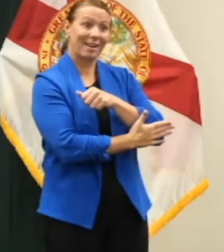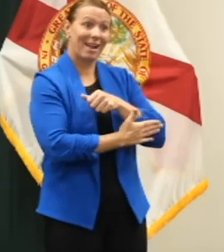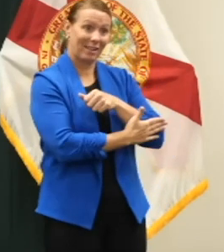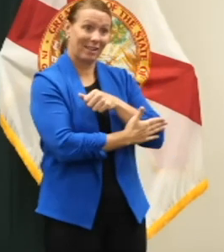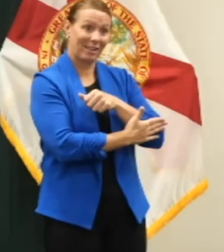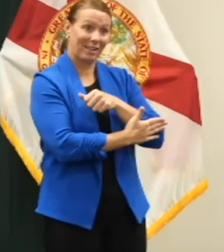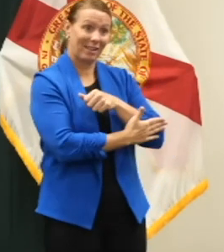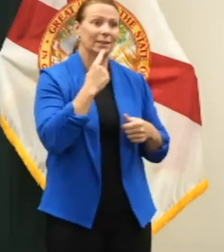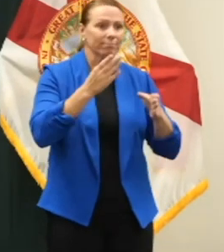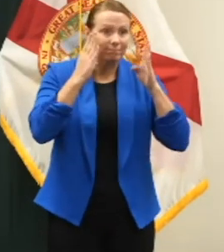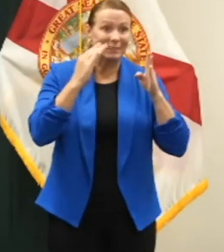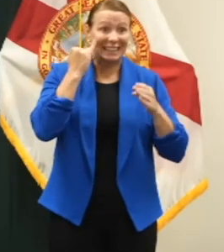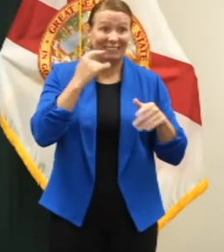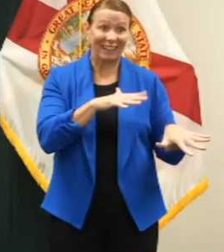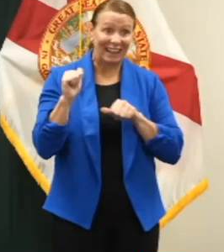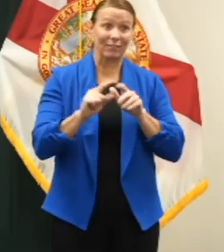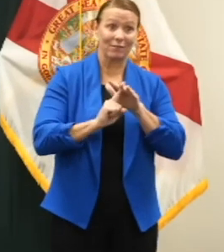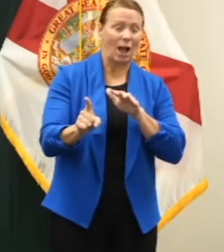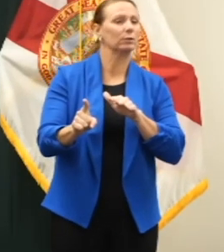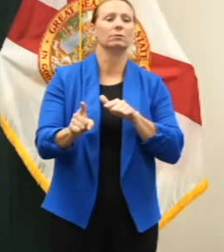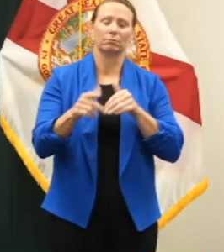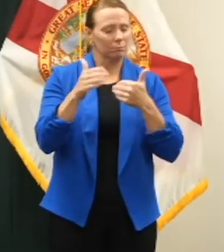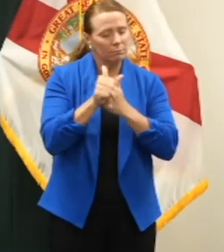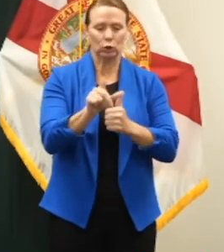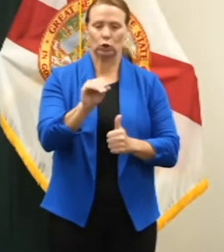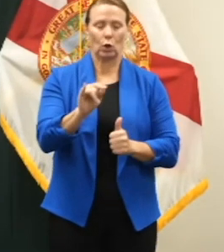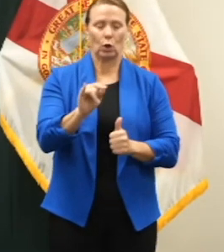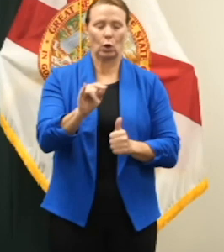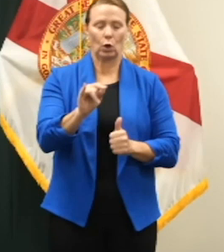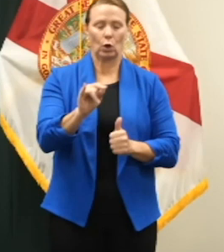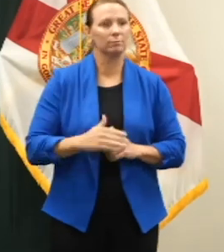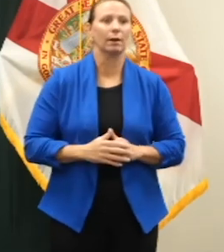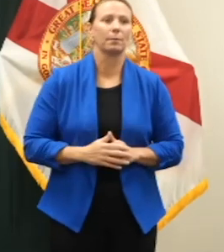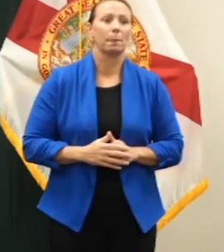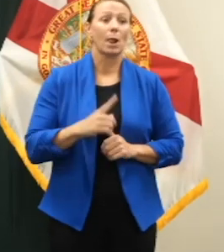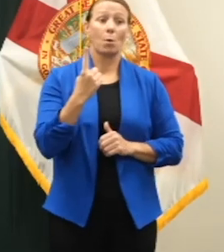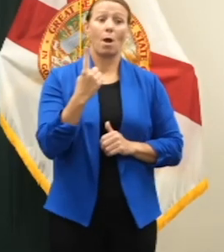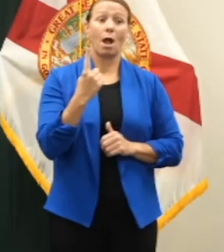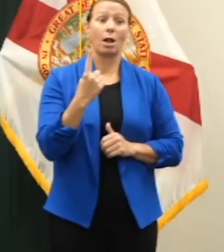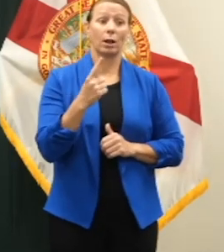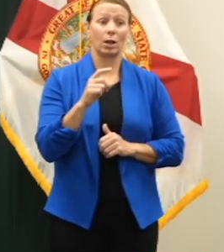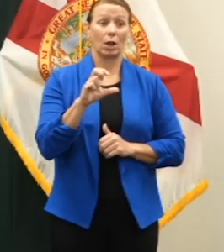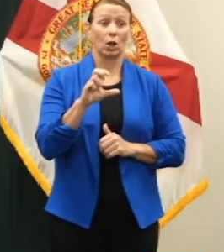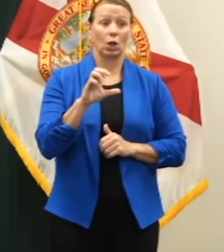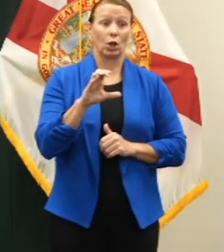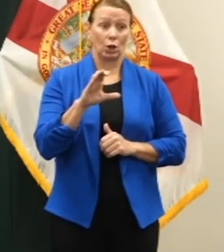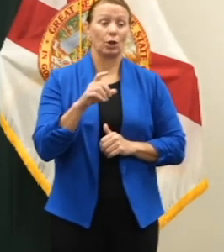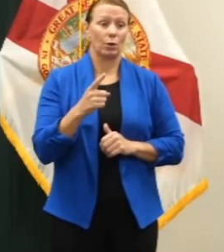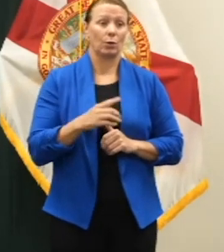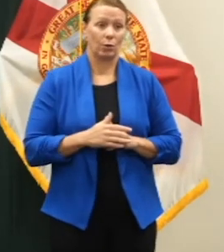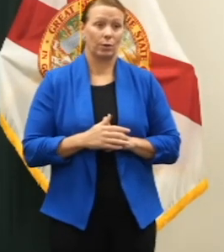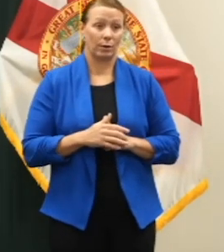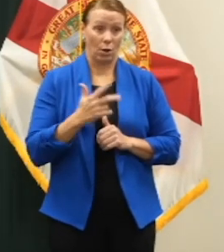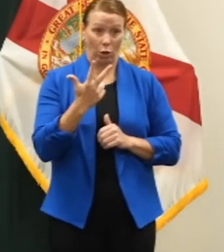if he asks you to evacuate, please do that. I mentioned earlier today, 1 cubic yard of water, 3 foot by 3